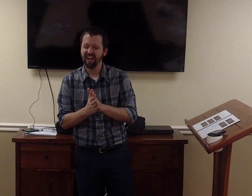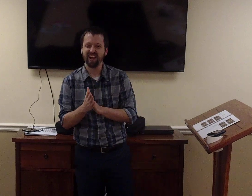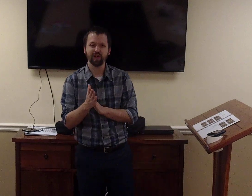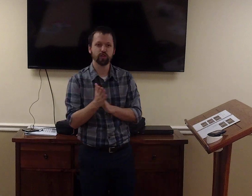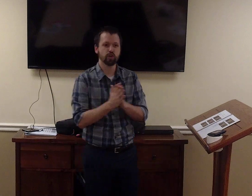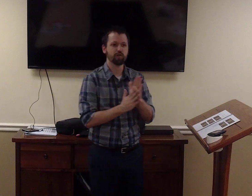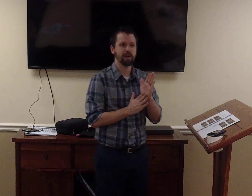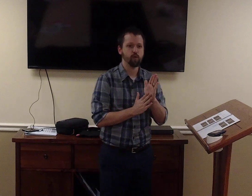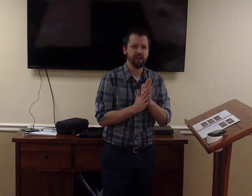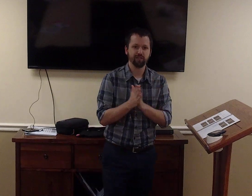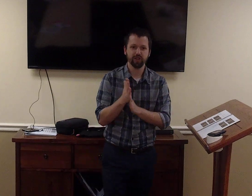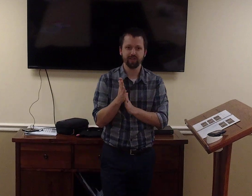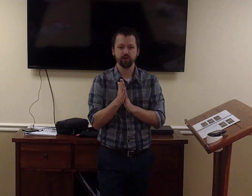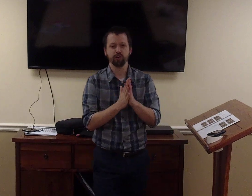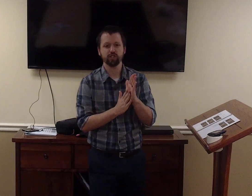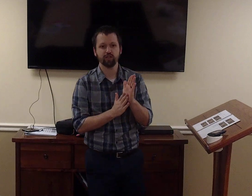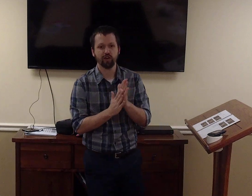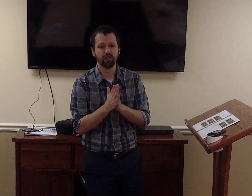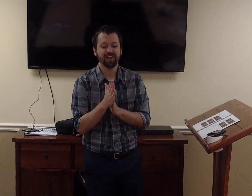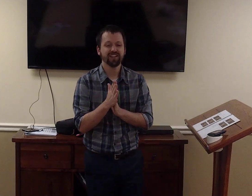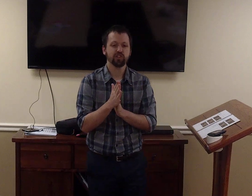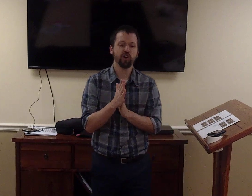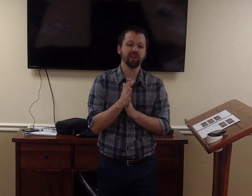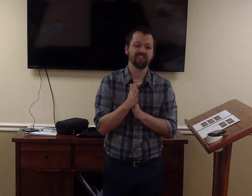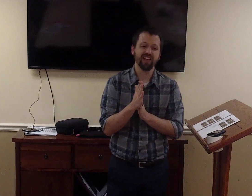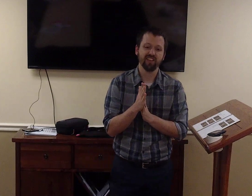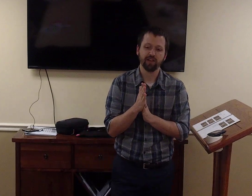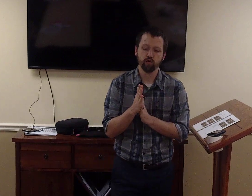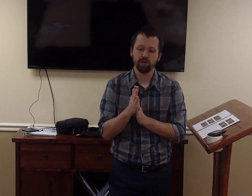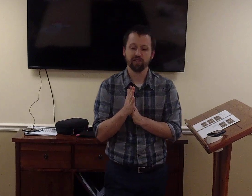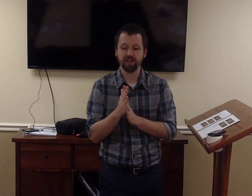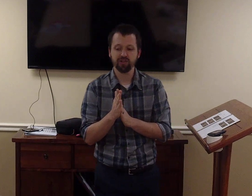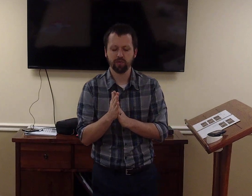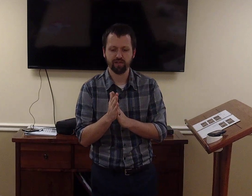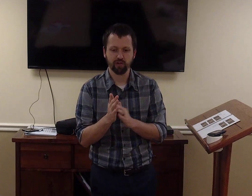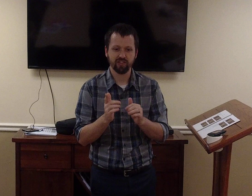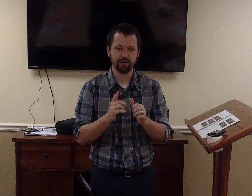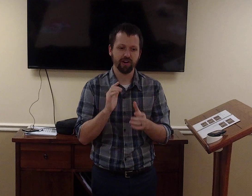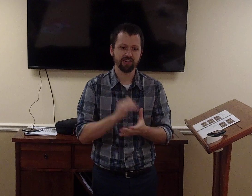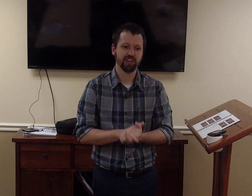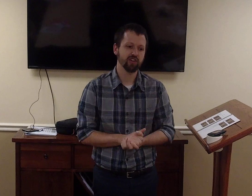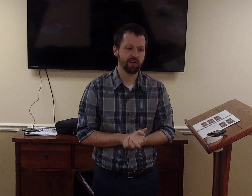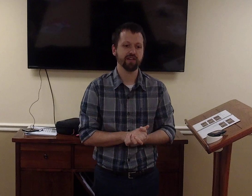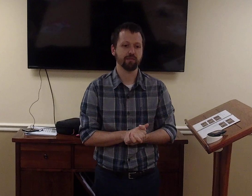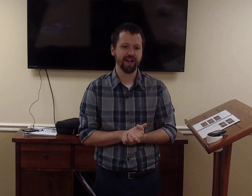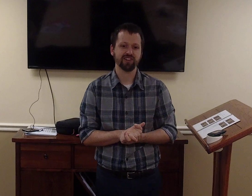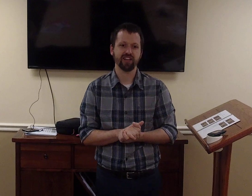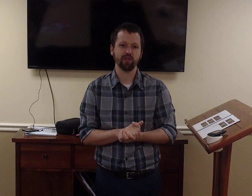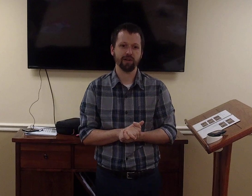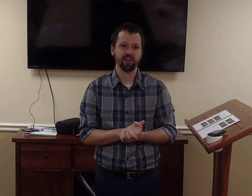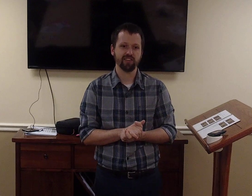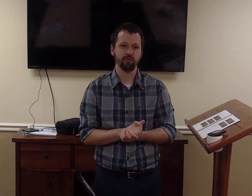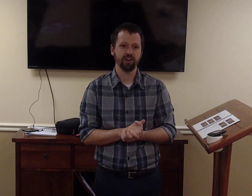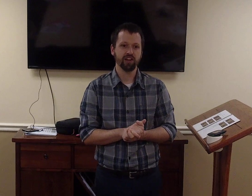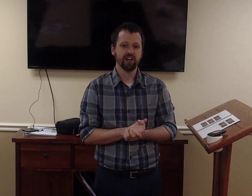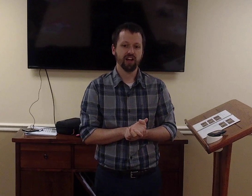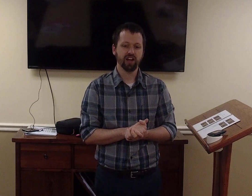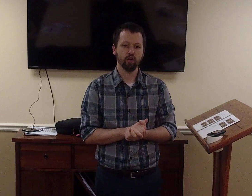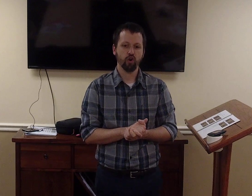I like to joke with my wife because, you know, she'd always say, like, especially when we had first gotten married, she's like, you know, I always imagined that I would marry someone